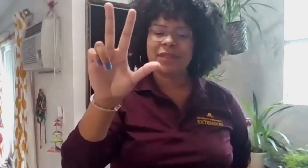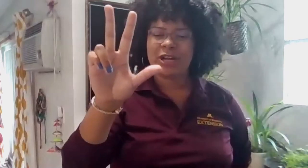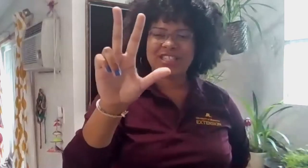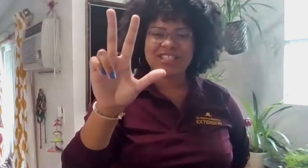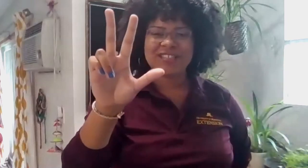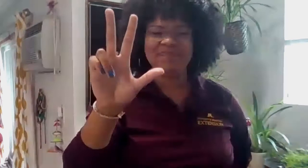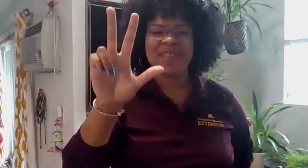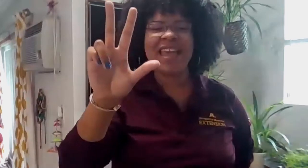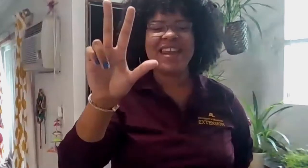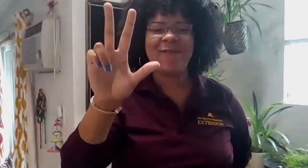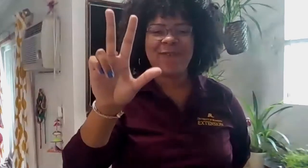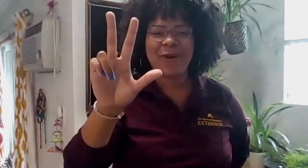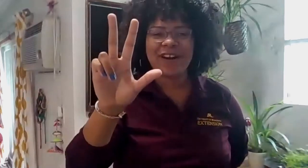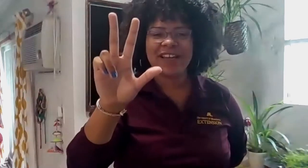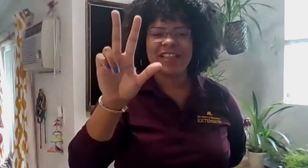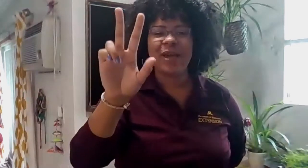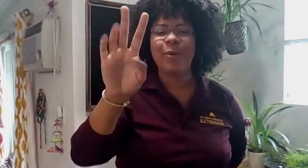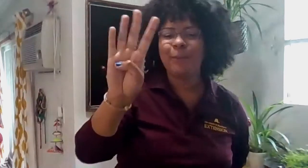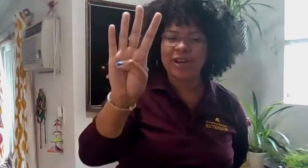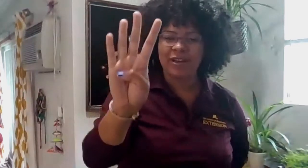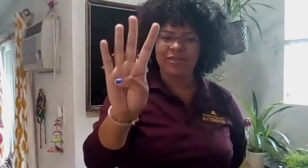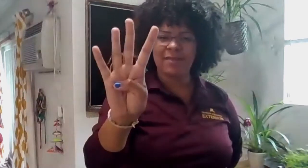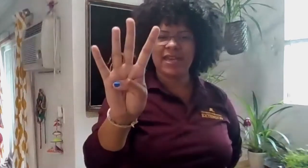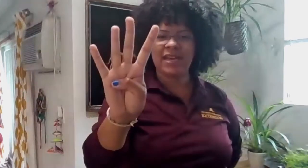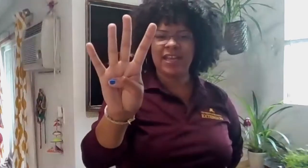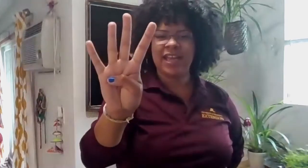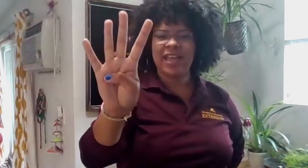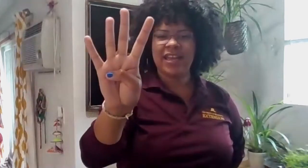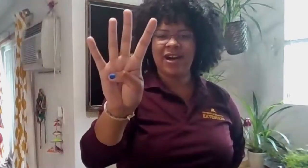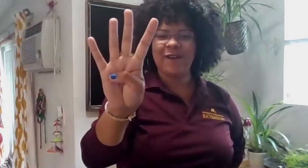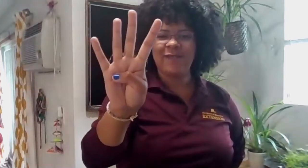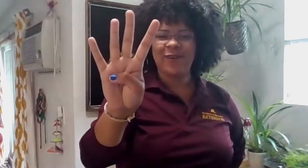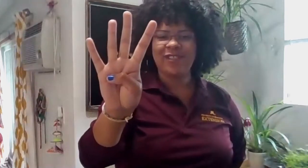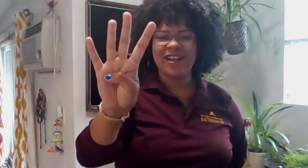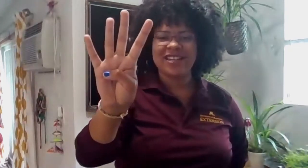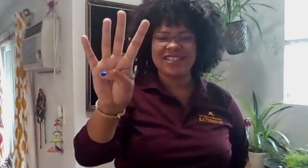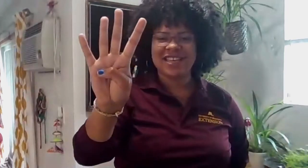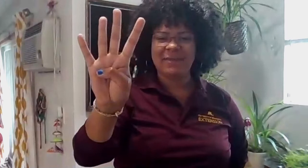long digits. Now 4 is putting your thumb in and all 4 long digits up.